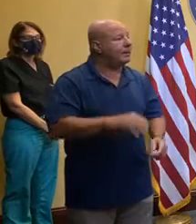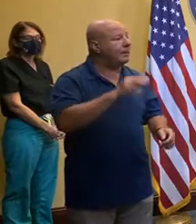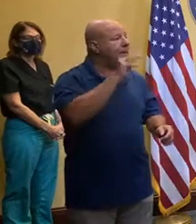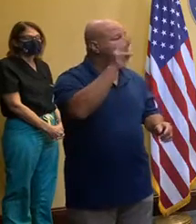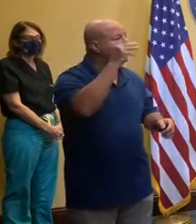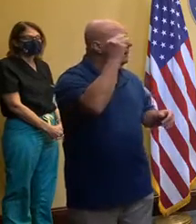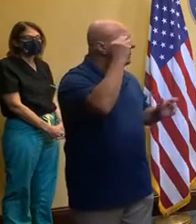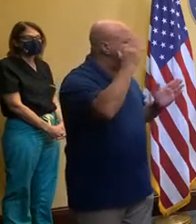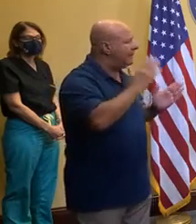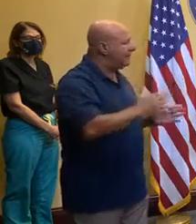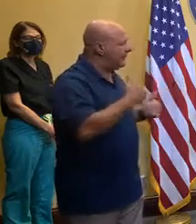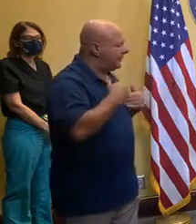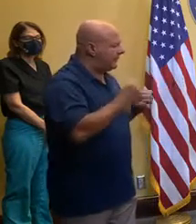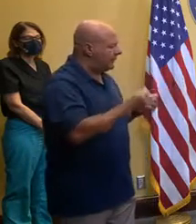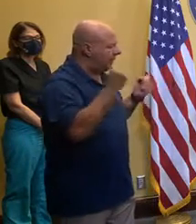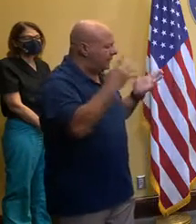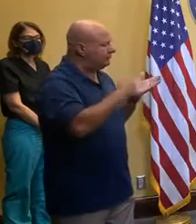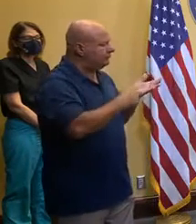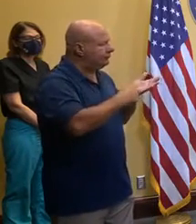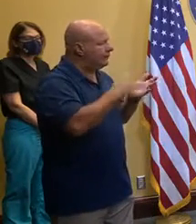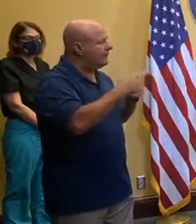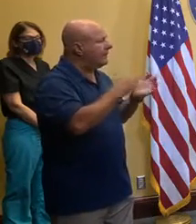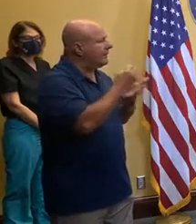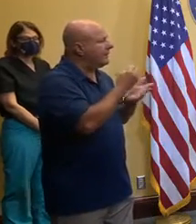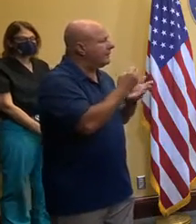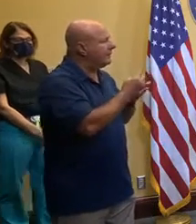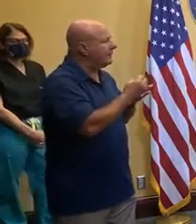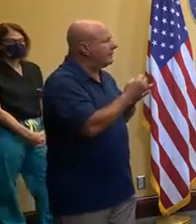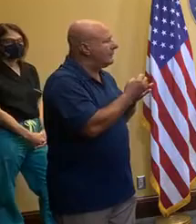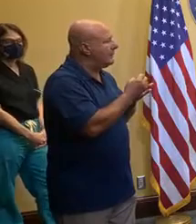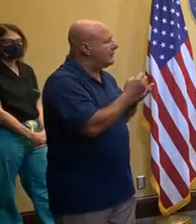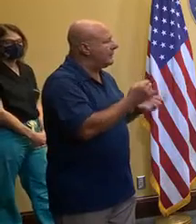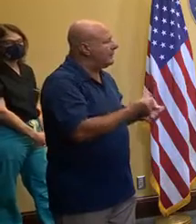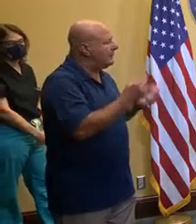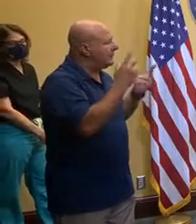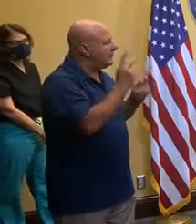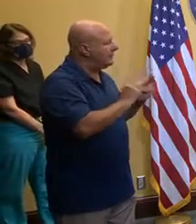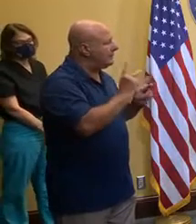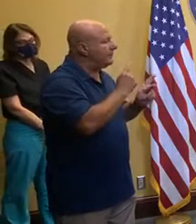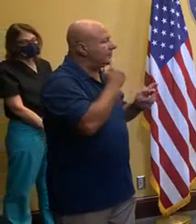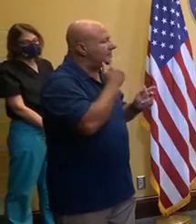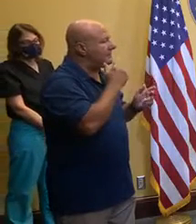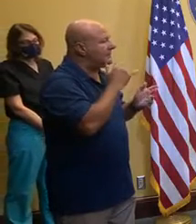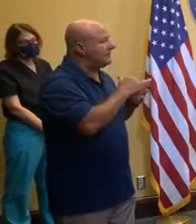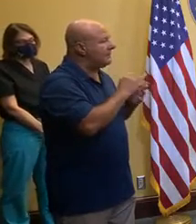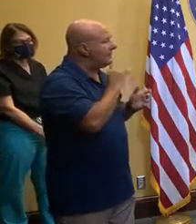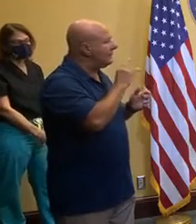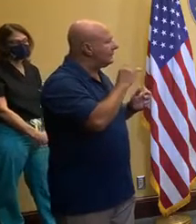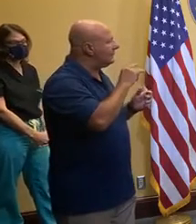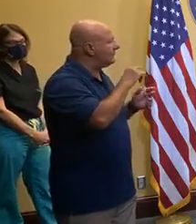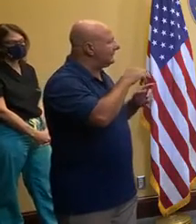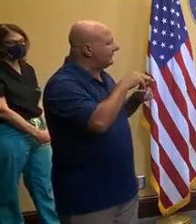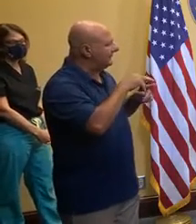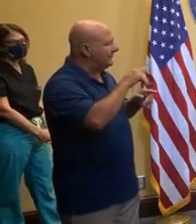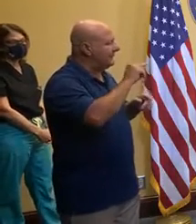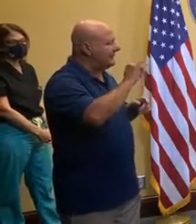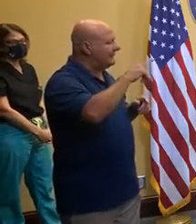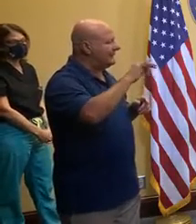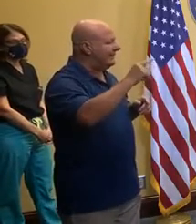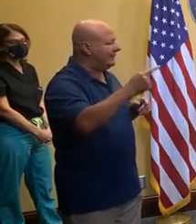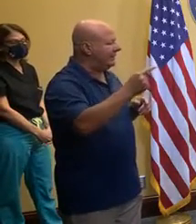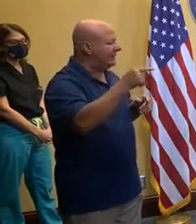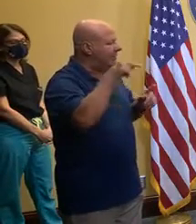there's been a lot of talk of the economy and health. Many people are saying that they're at a tipping point, especially the bars and the